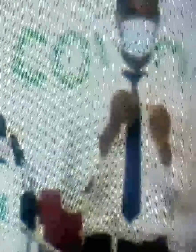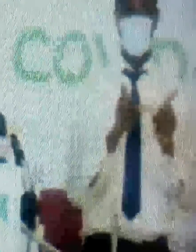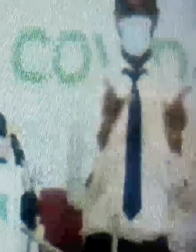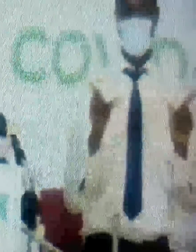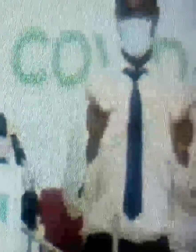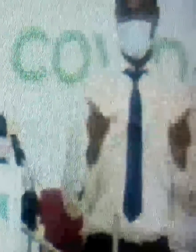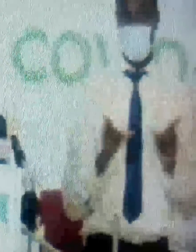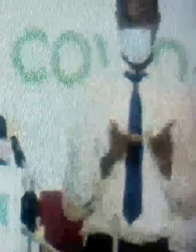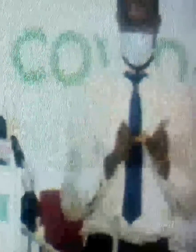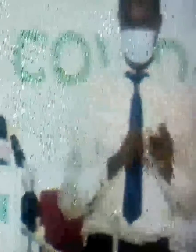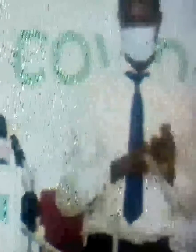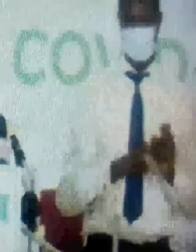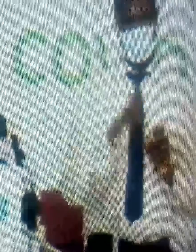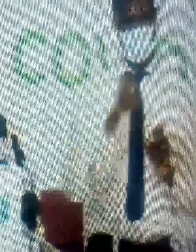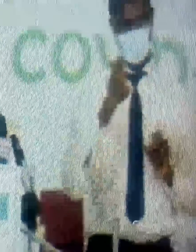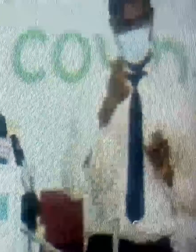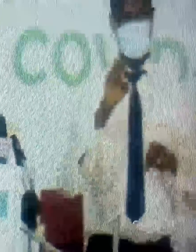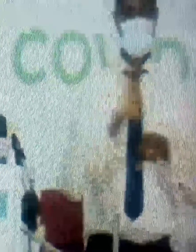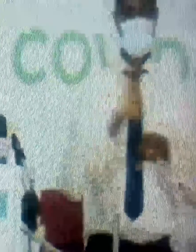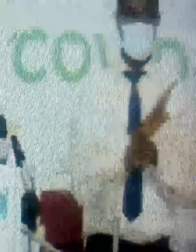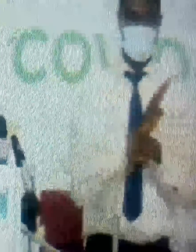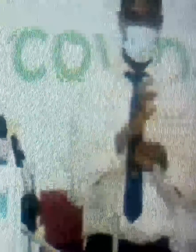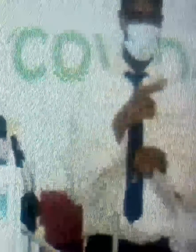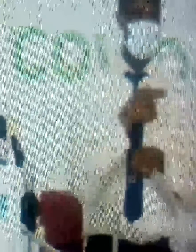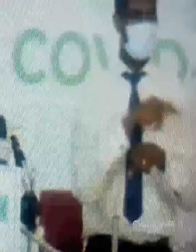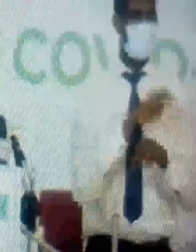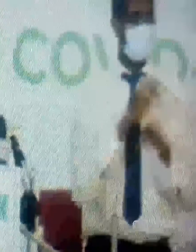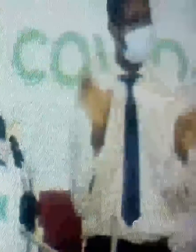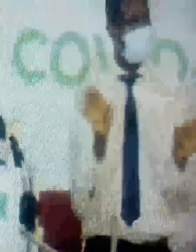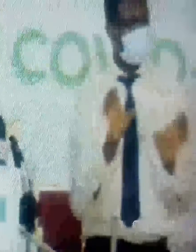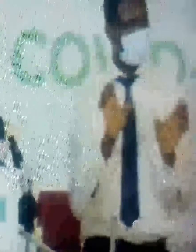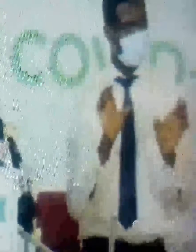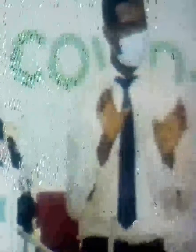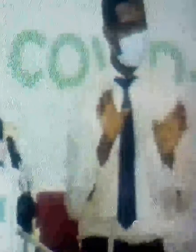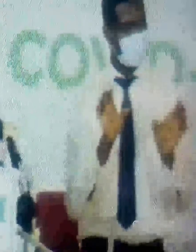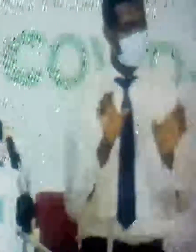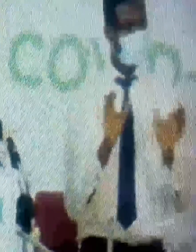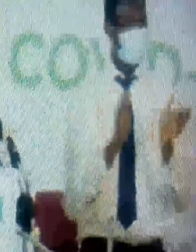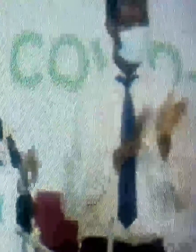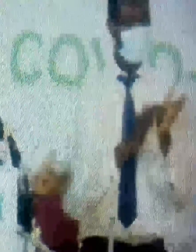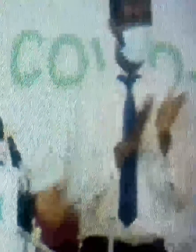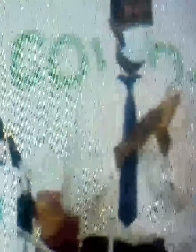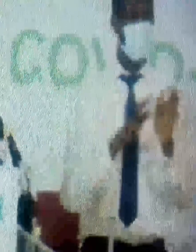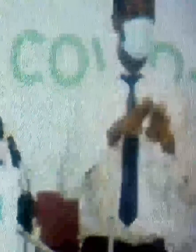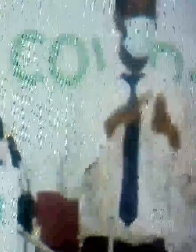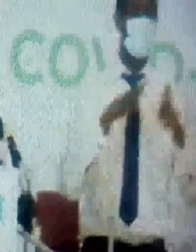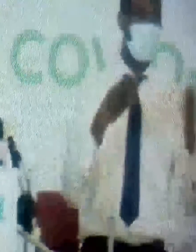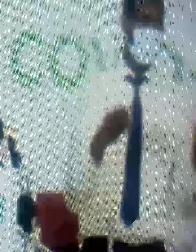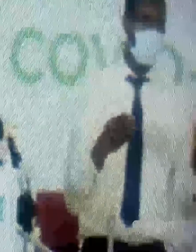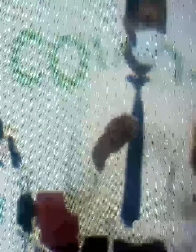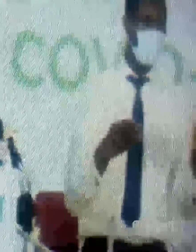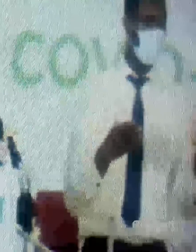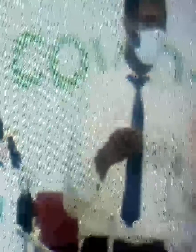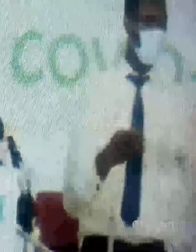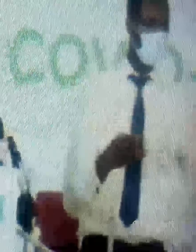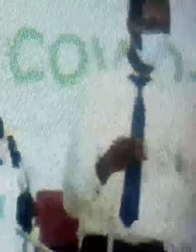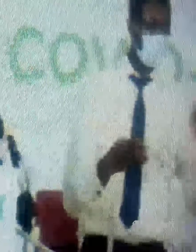business and religious activities, the opening of schools. A combination of all this